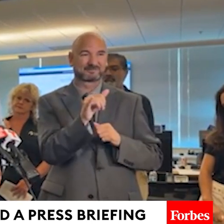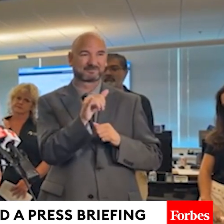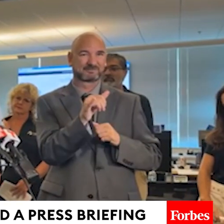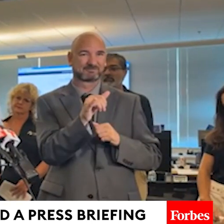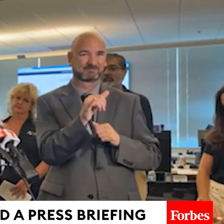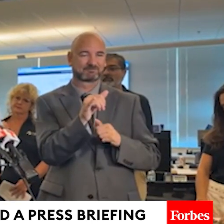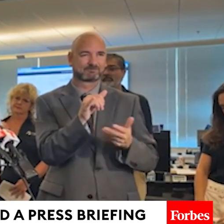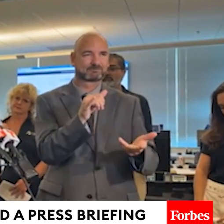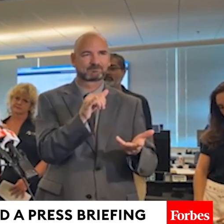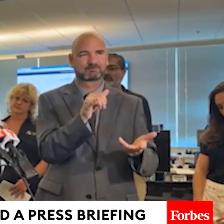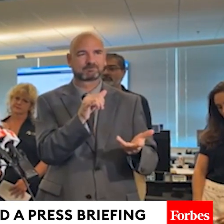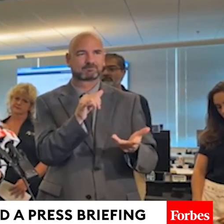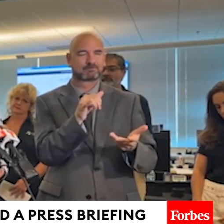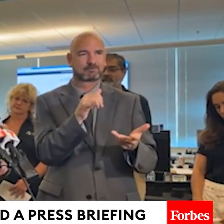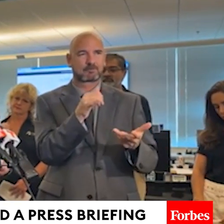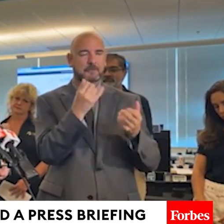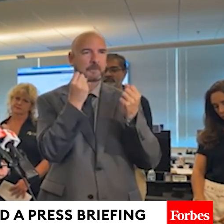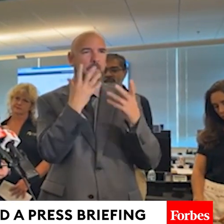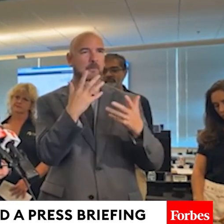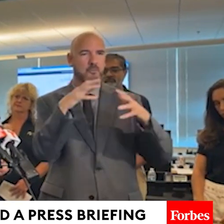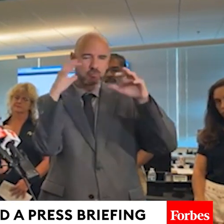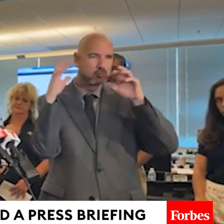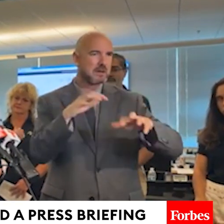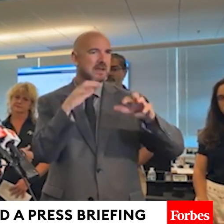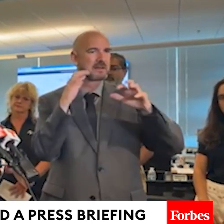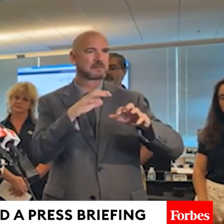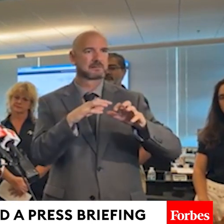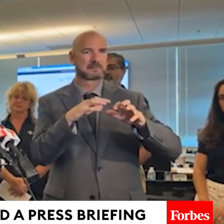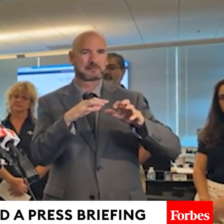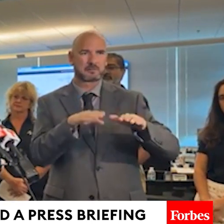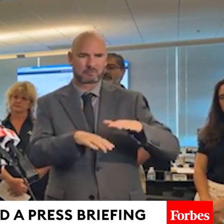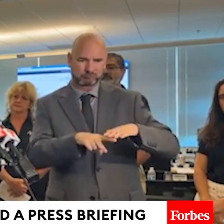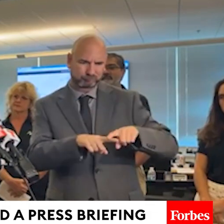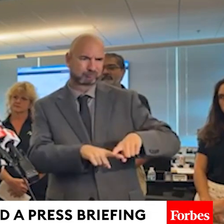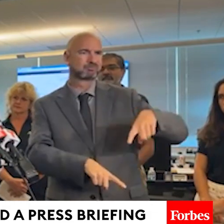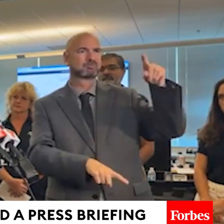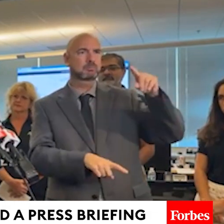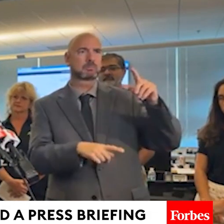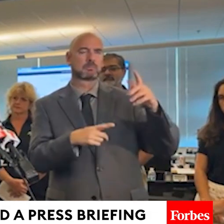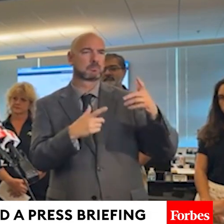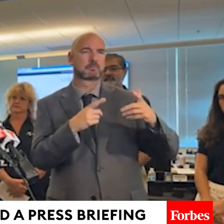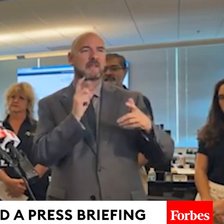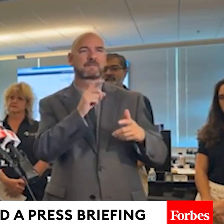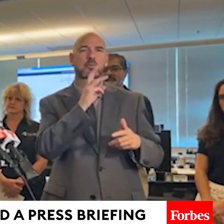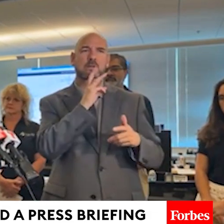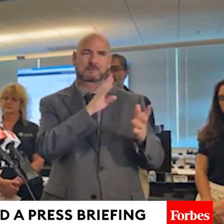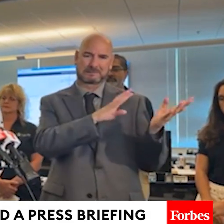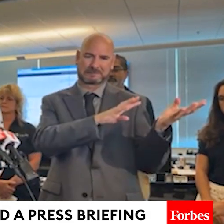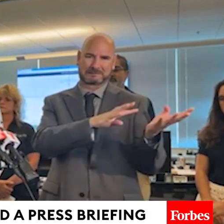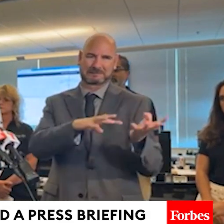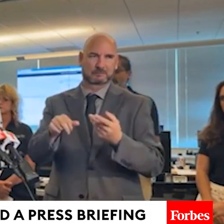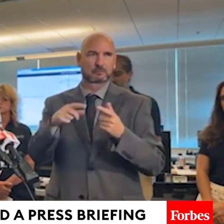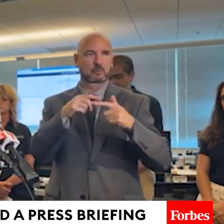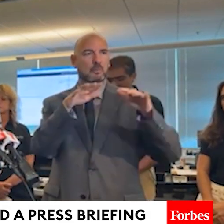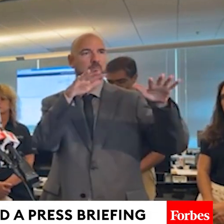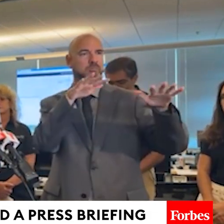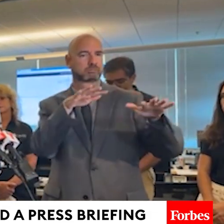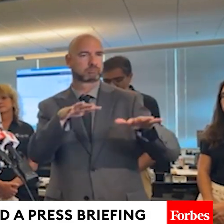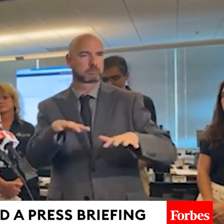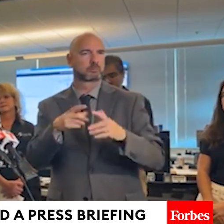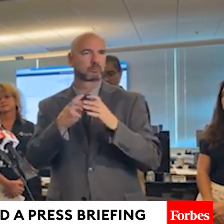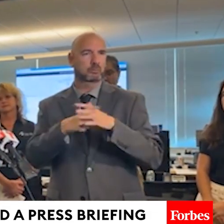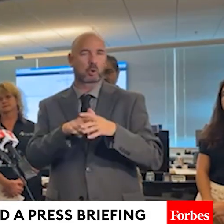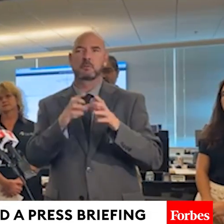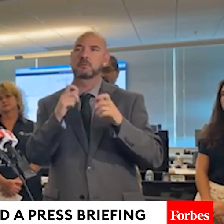historical amount of rain, they have to get that water out of there before they can even get the pumps or generators in there. So it's an